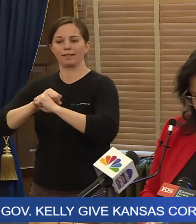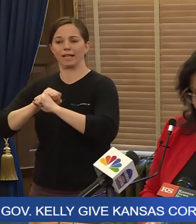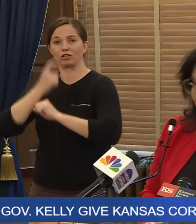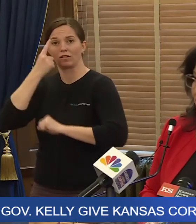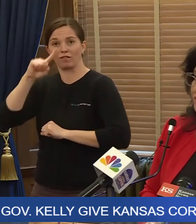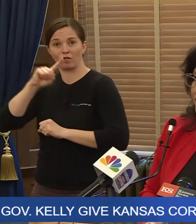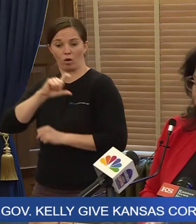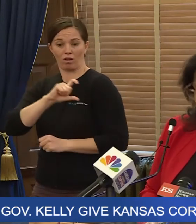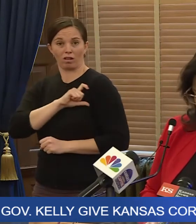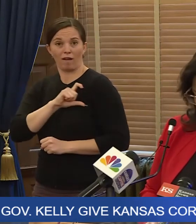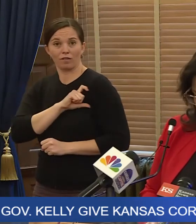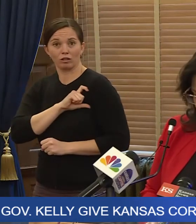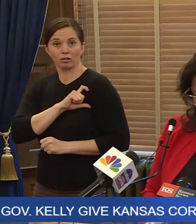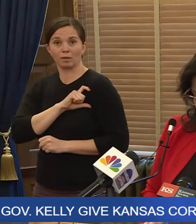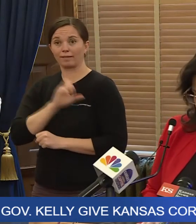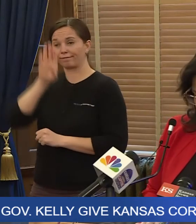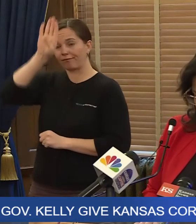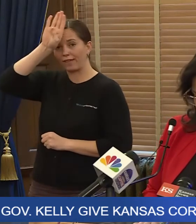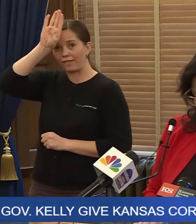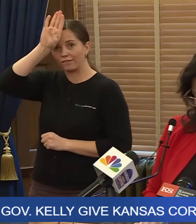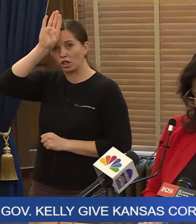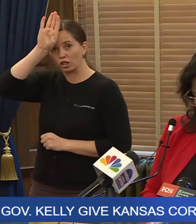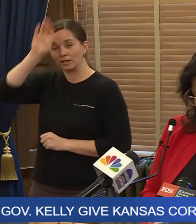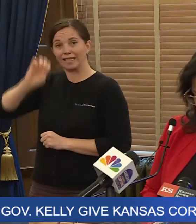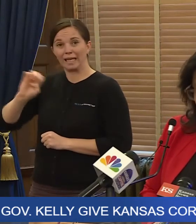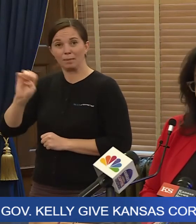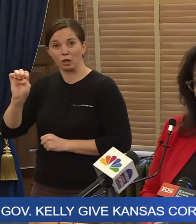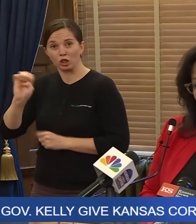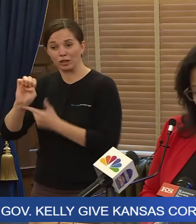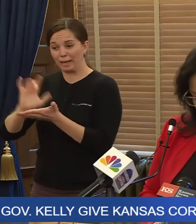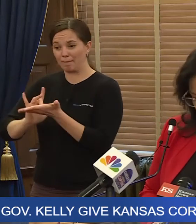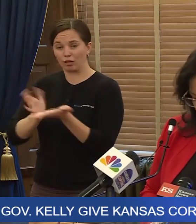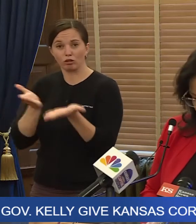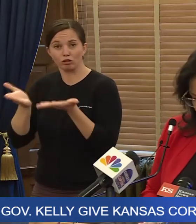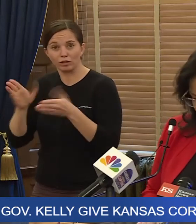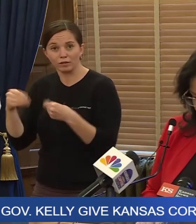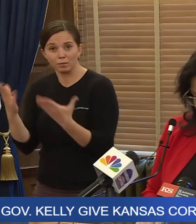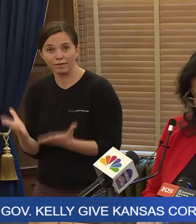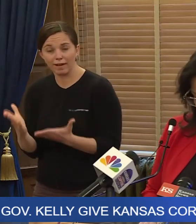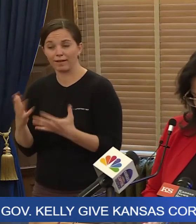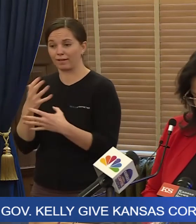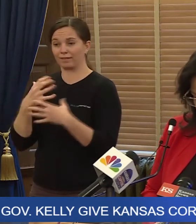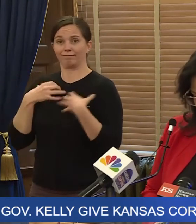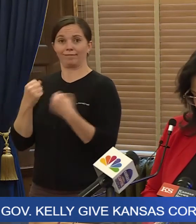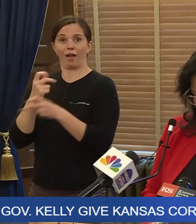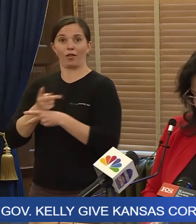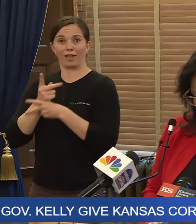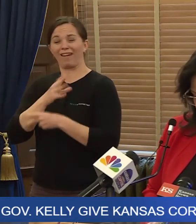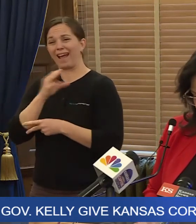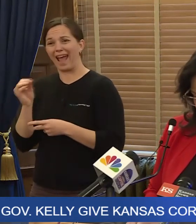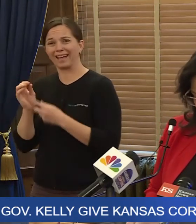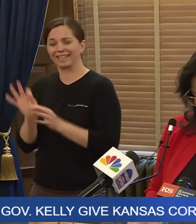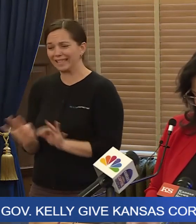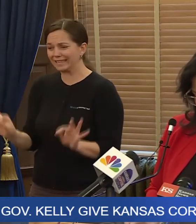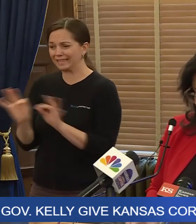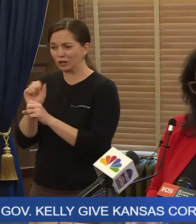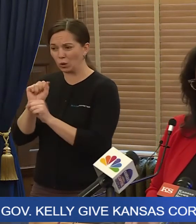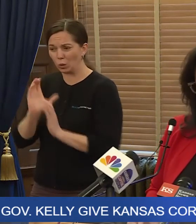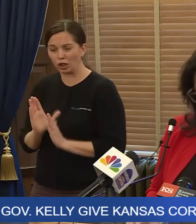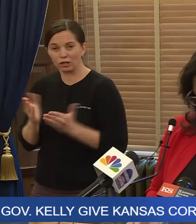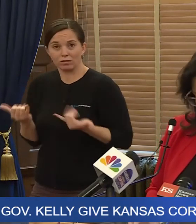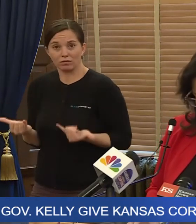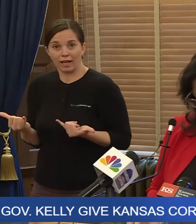enforcement, firefighters, emergency medical service providers, healthcare workers, and essential workers during this pandemic.